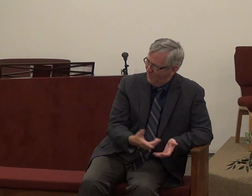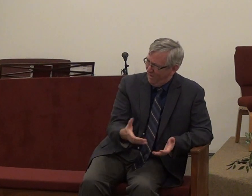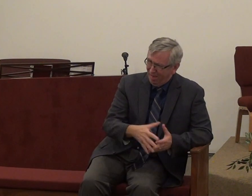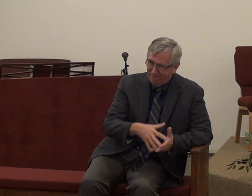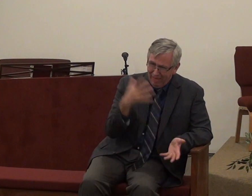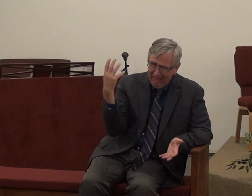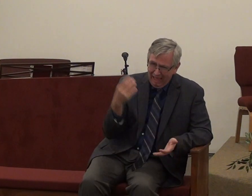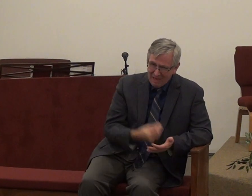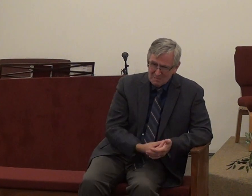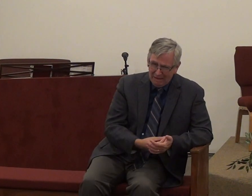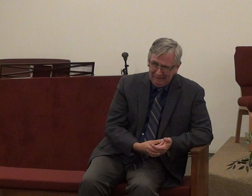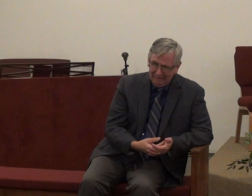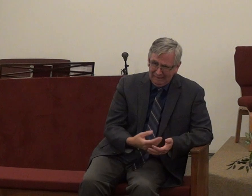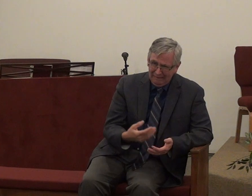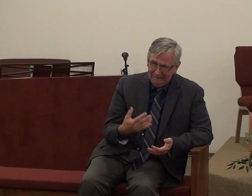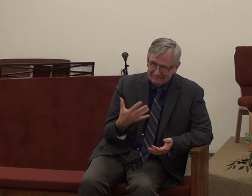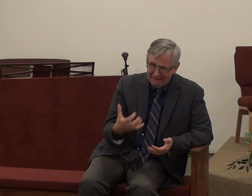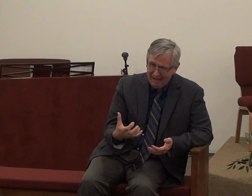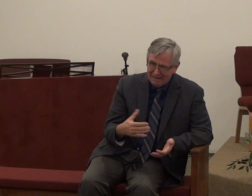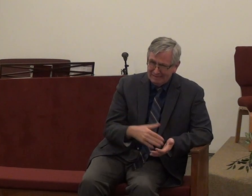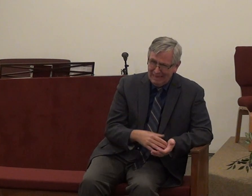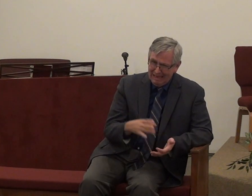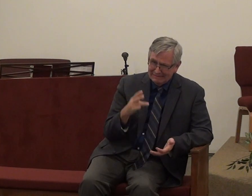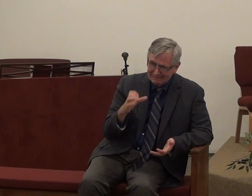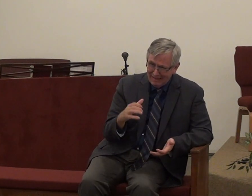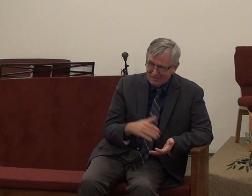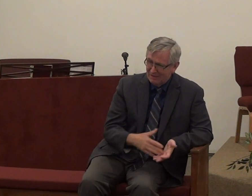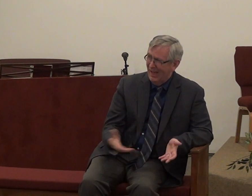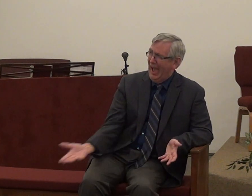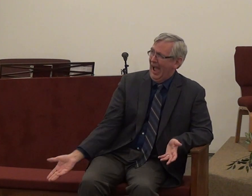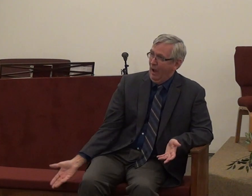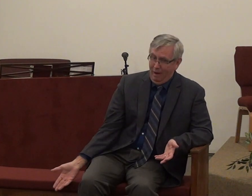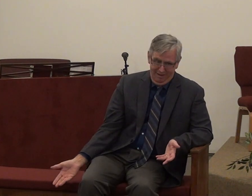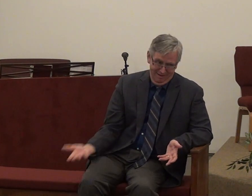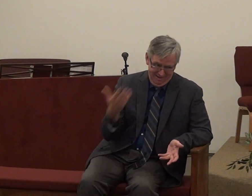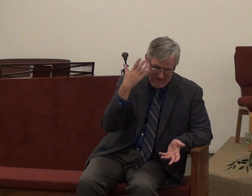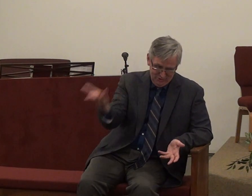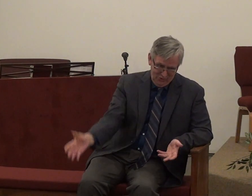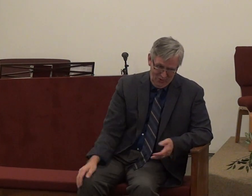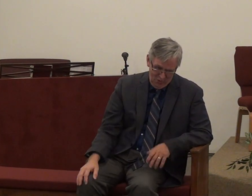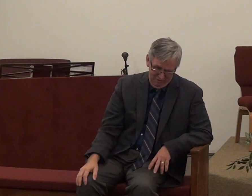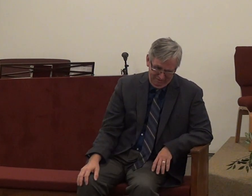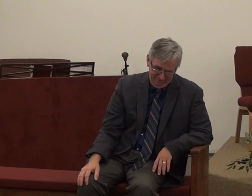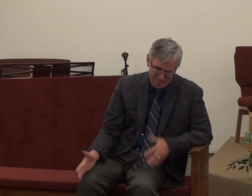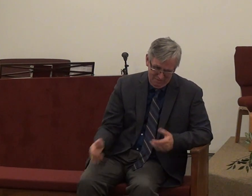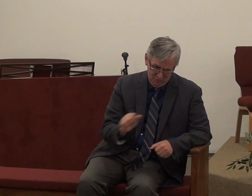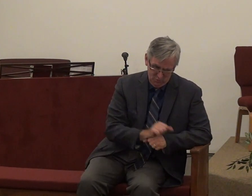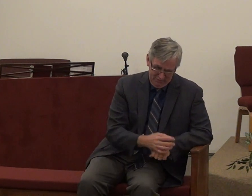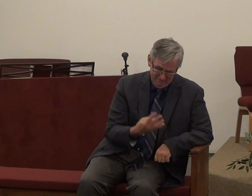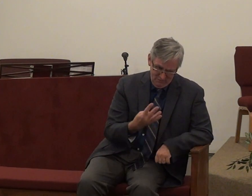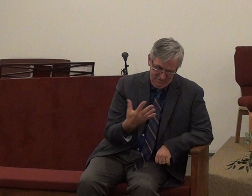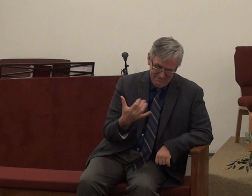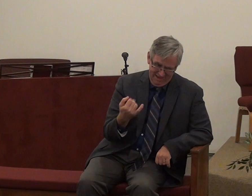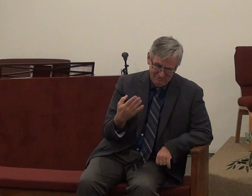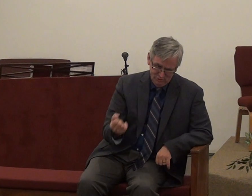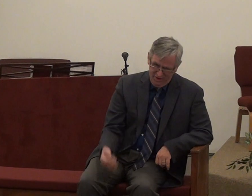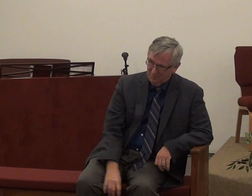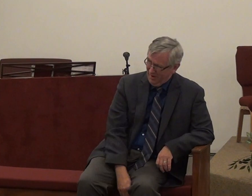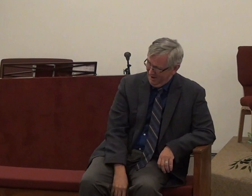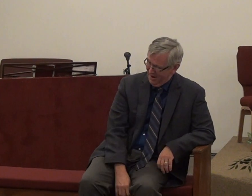How do these people afford all that? Where do they get all that money? $500,000, $600, $600,000.